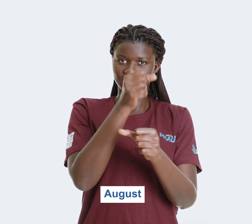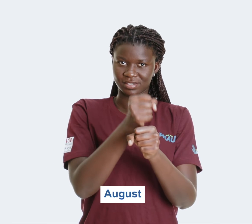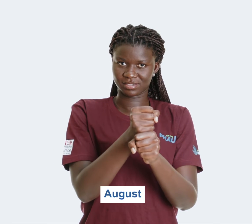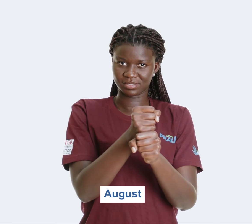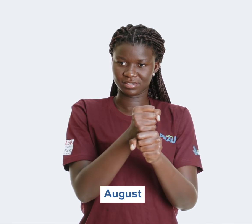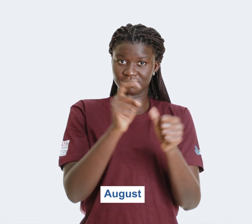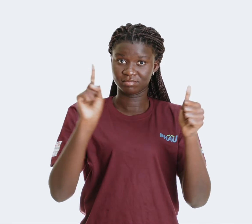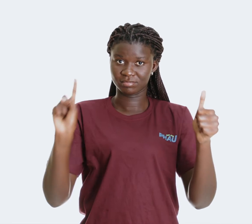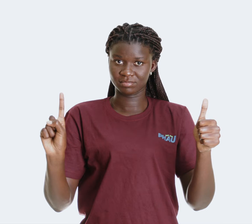August,